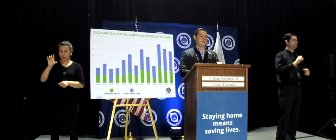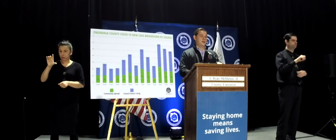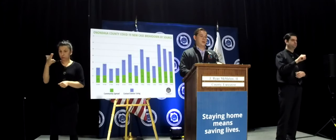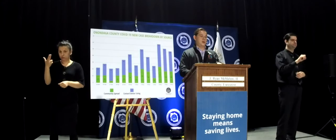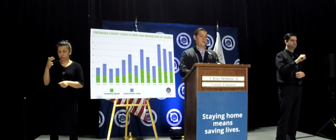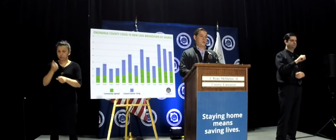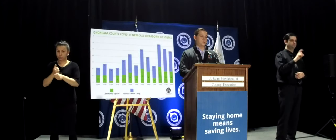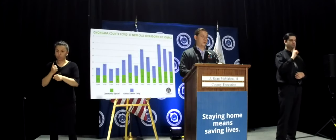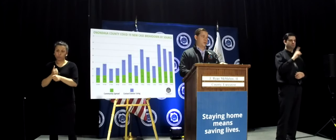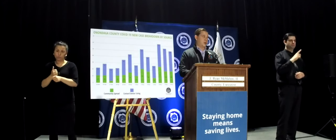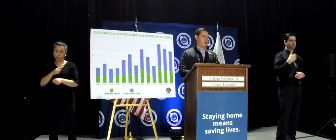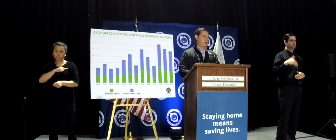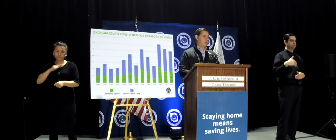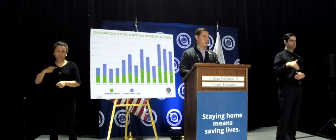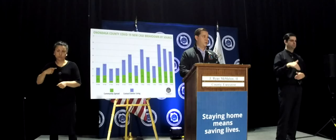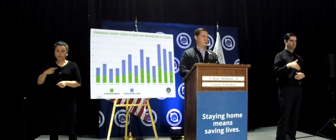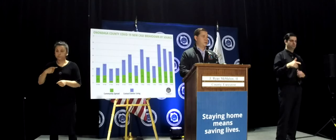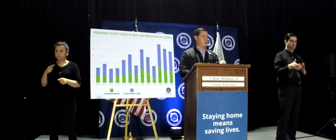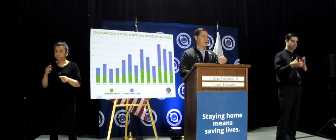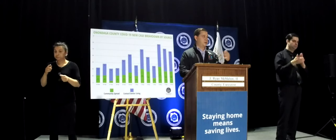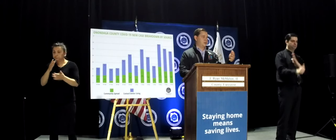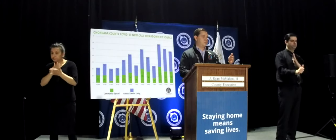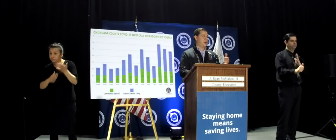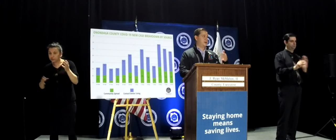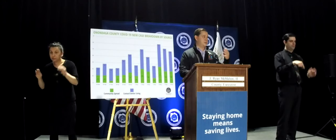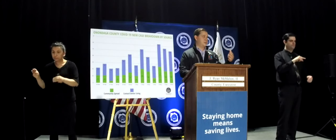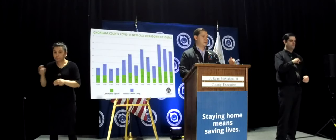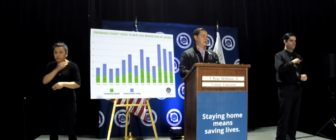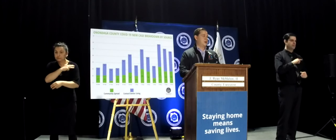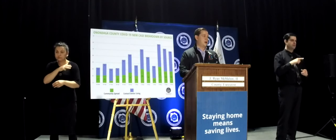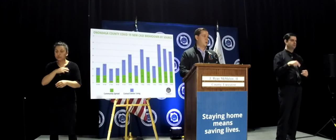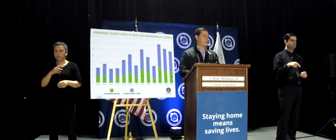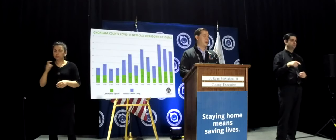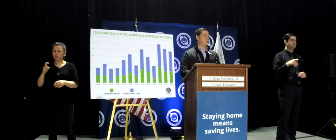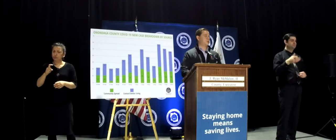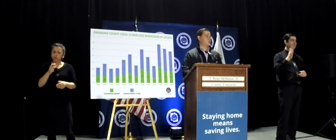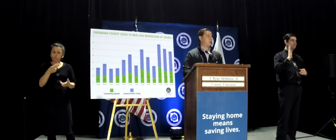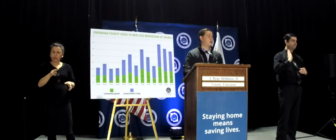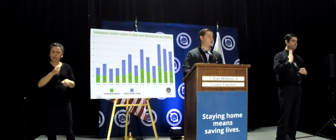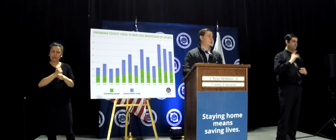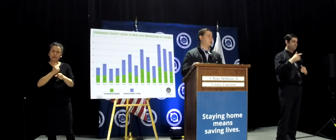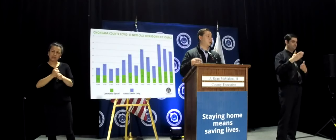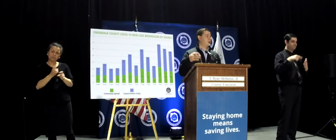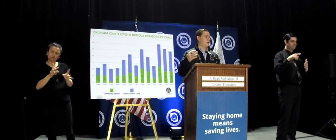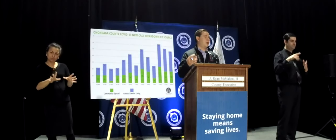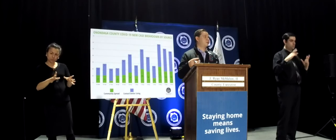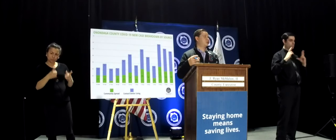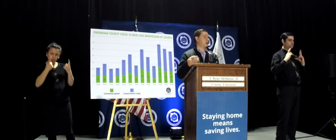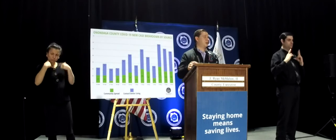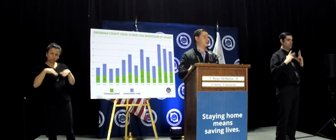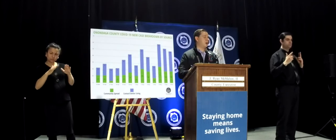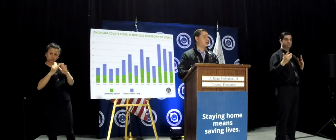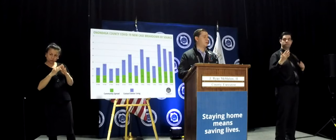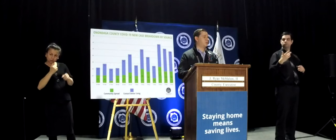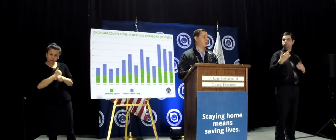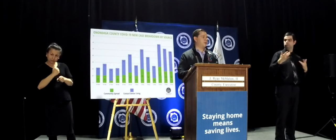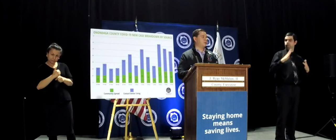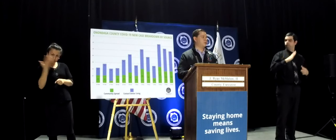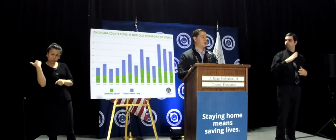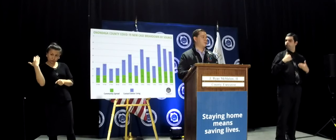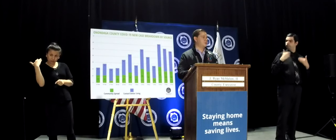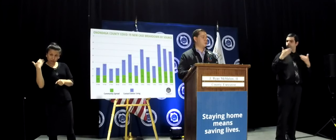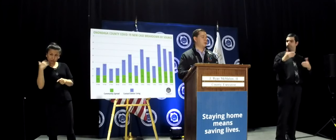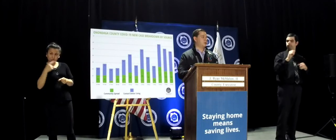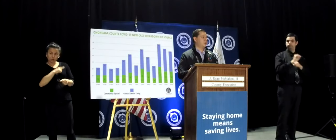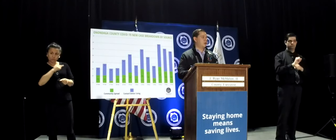qualified folks who have retired, who used to be in this space, reach out to us willing to be trained as well. So we have